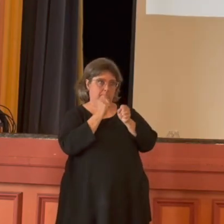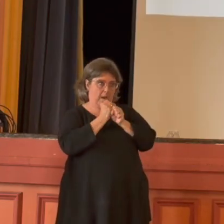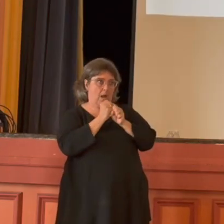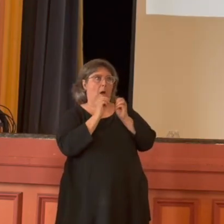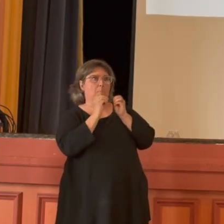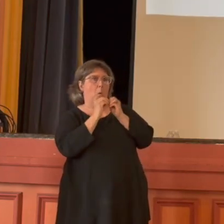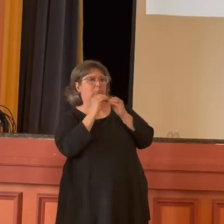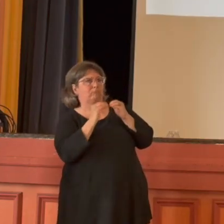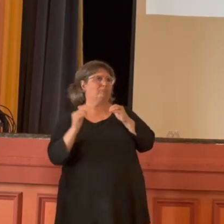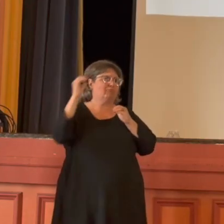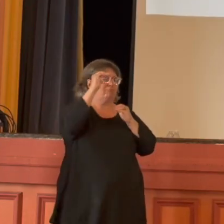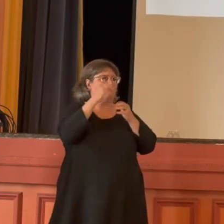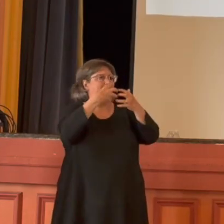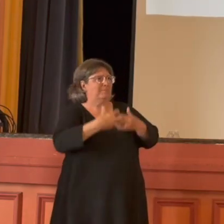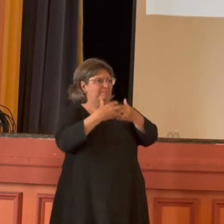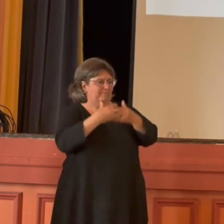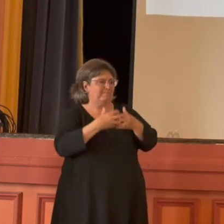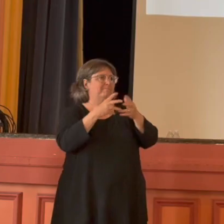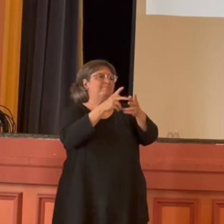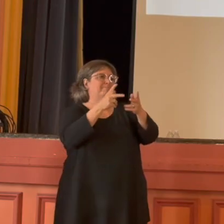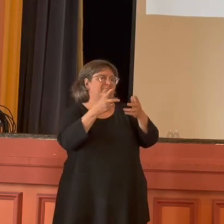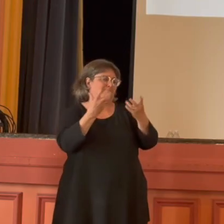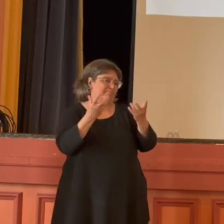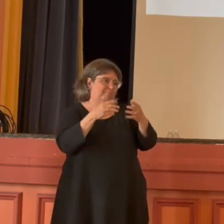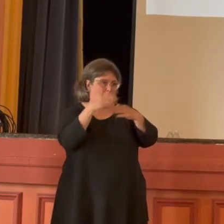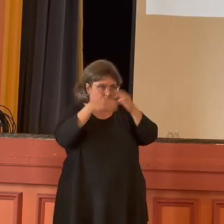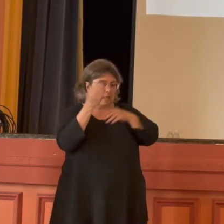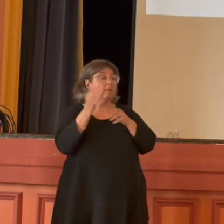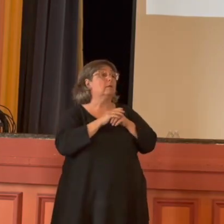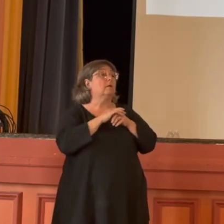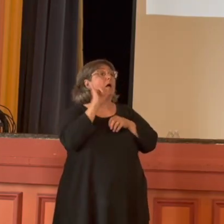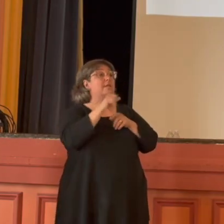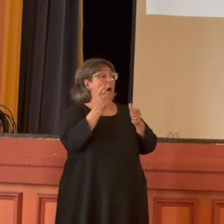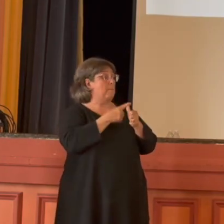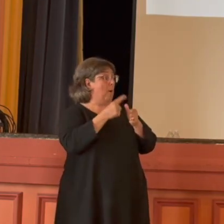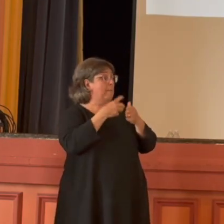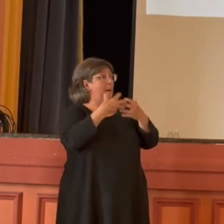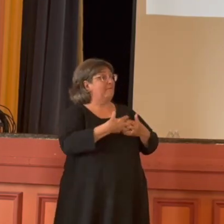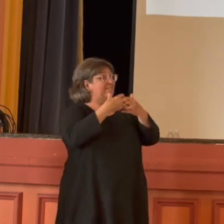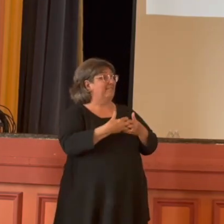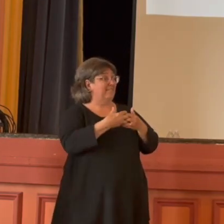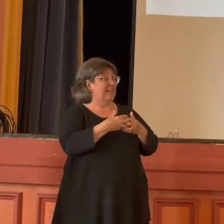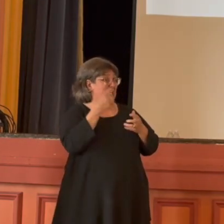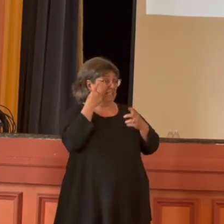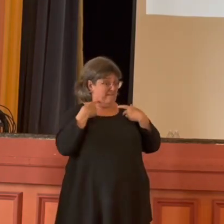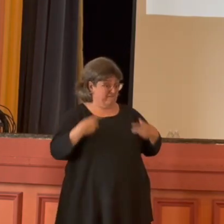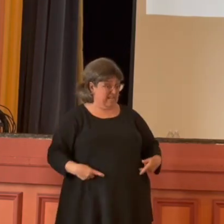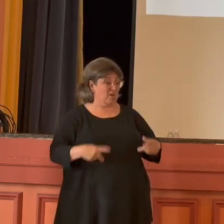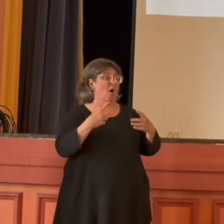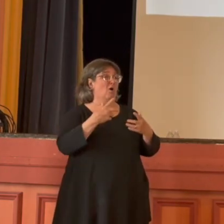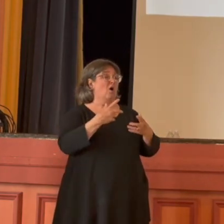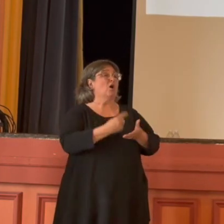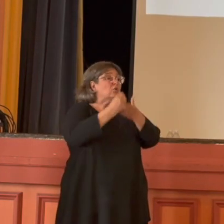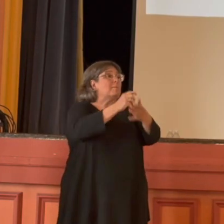more advanced treatment facility. And so we talked about how there was a primary treatment facility with just physical treatment.